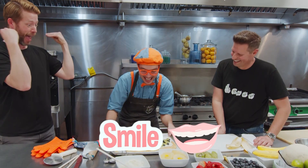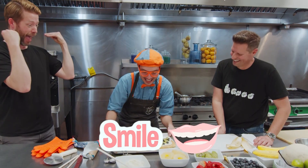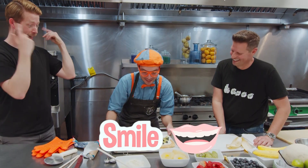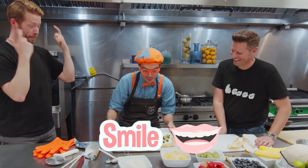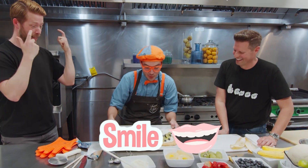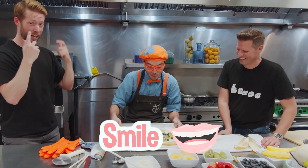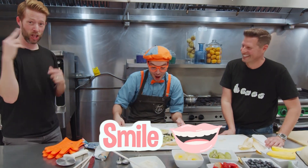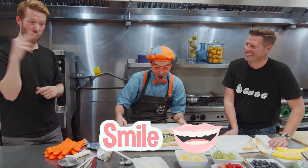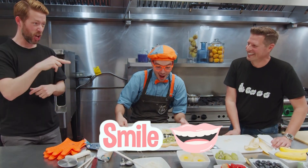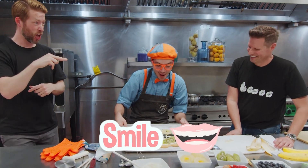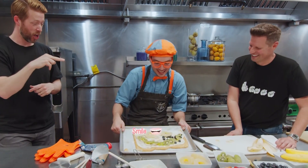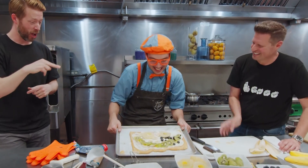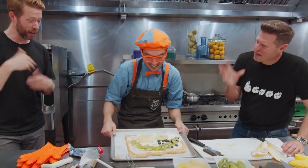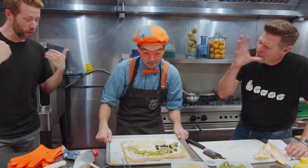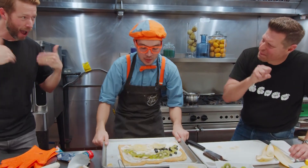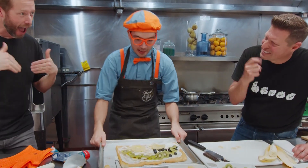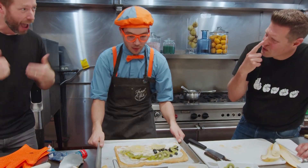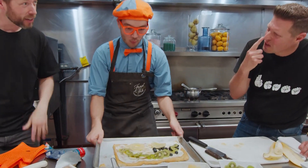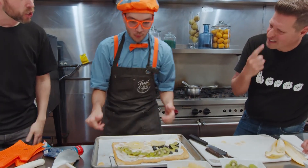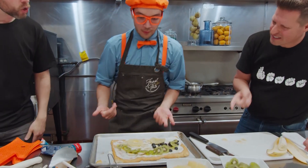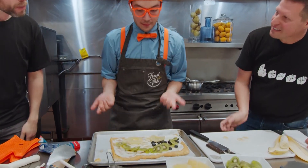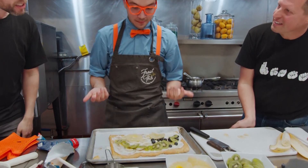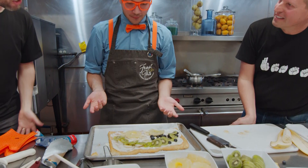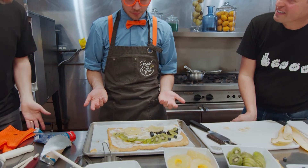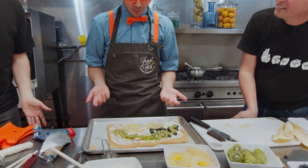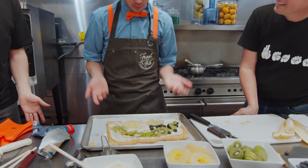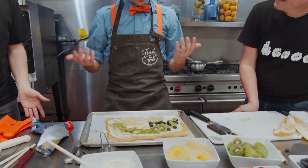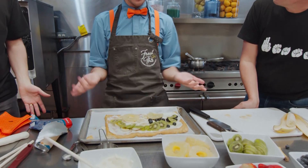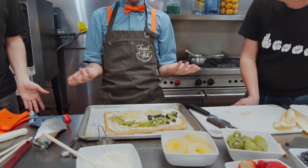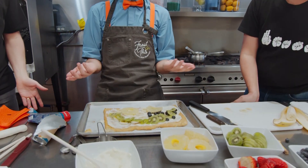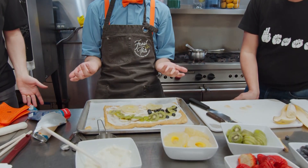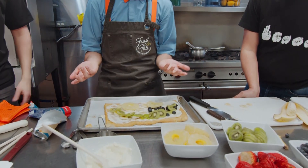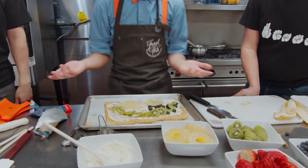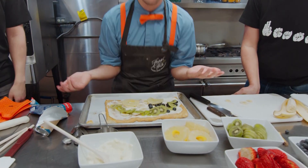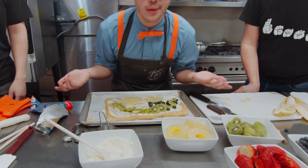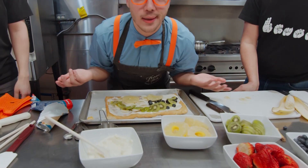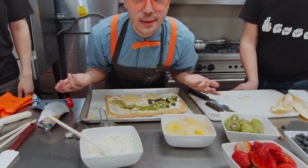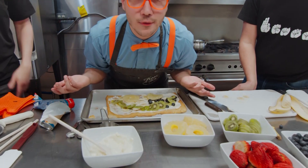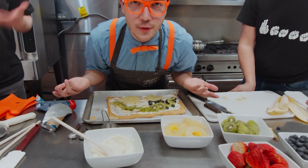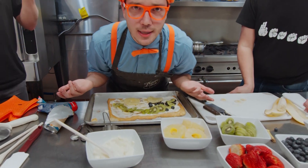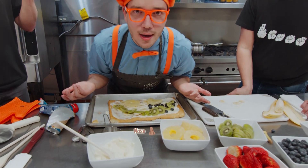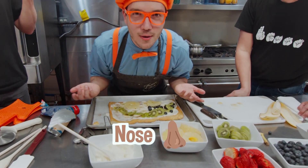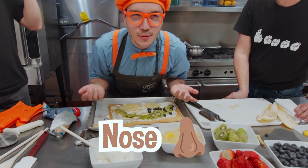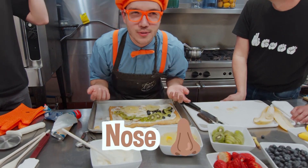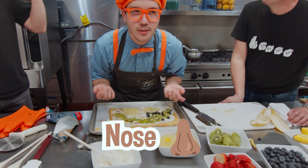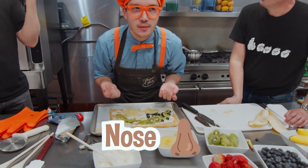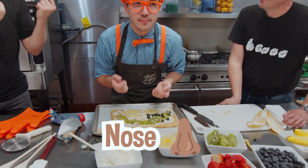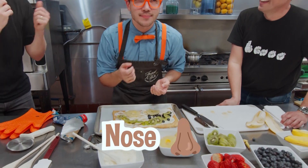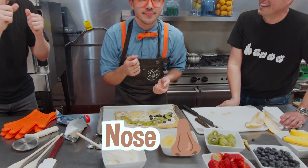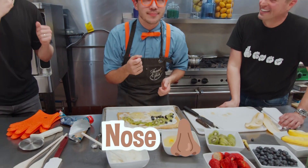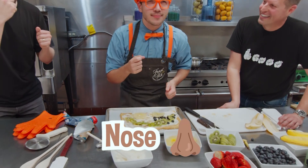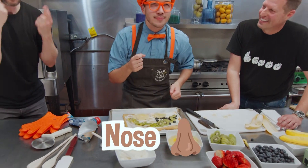Look at it! Whoa! Whoa! You missed the nose! Oh, no! What are we going to do for the nose?